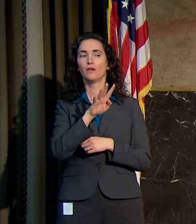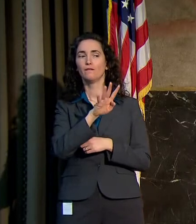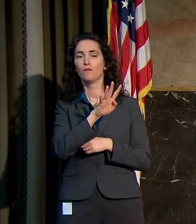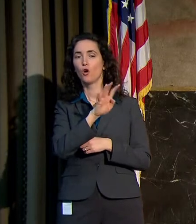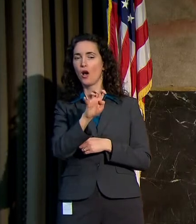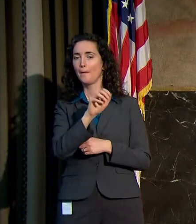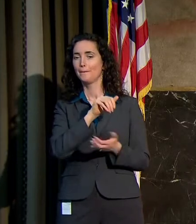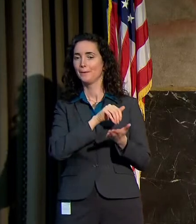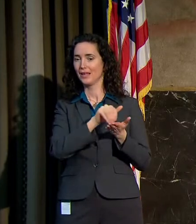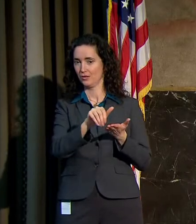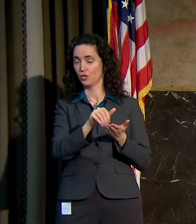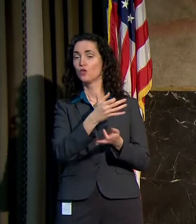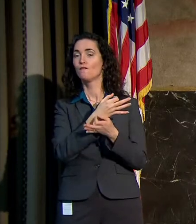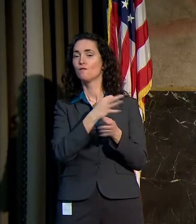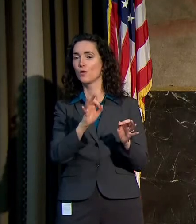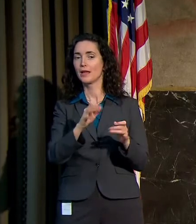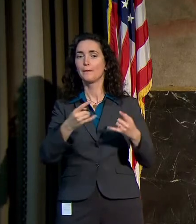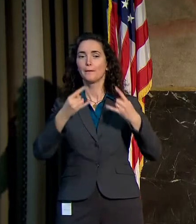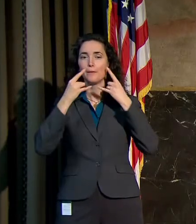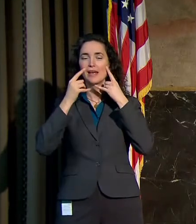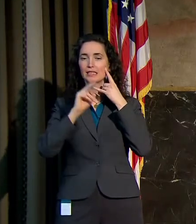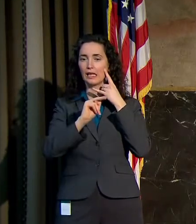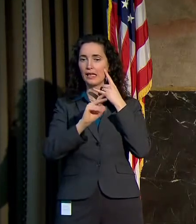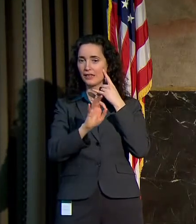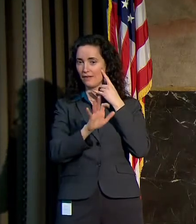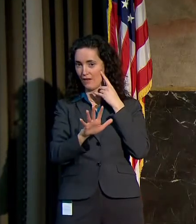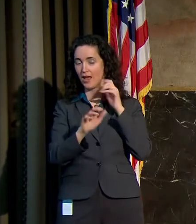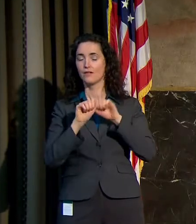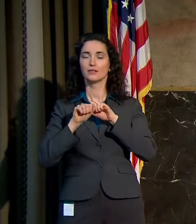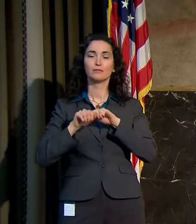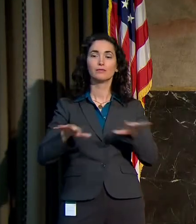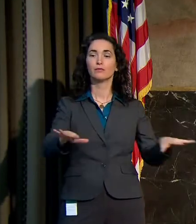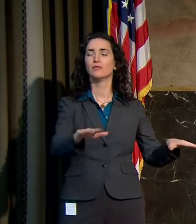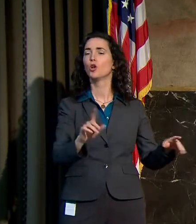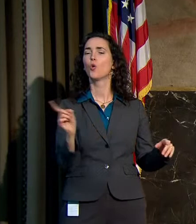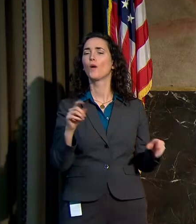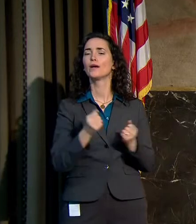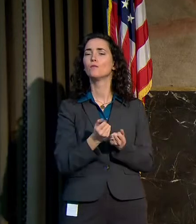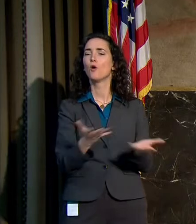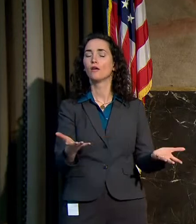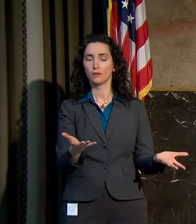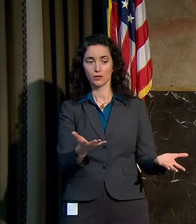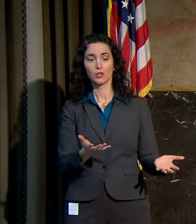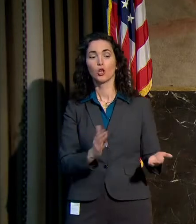The masks will be distributed through community health centers and retail pharmacies.